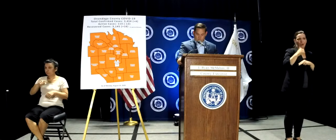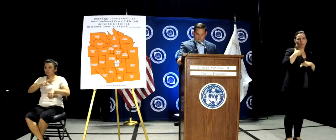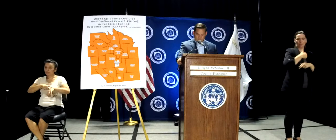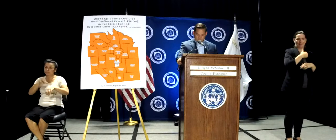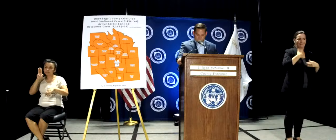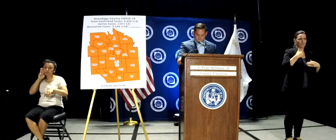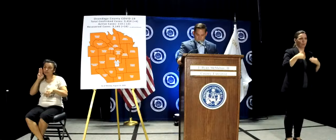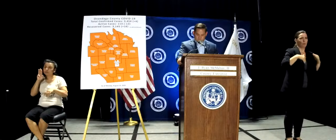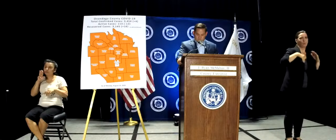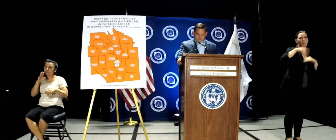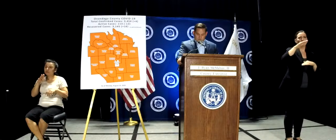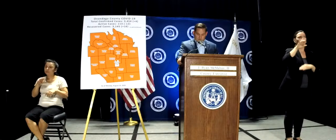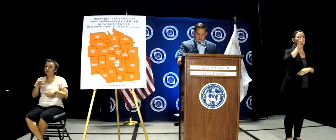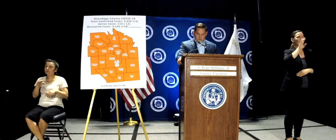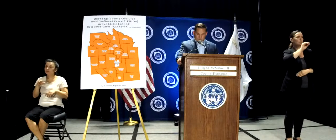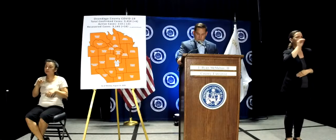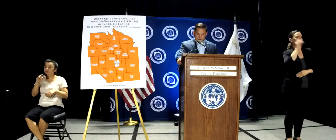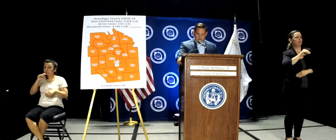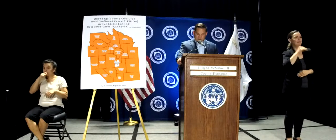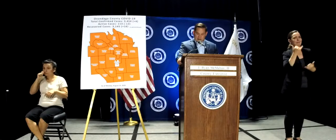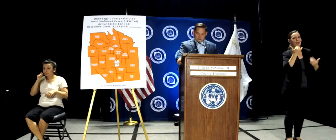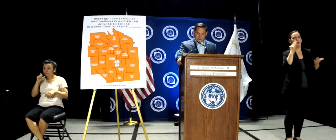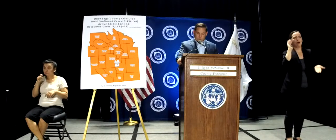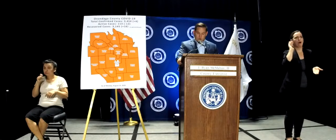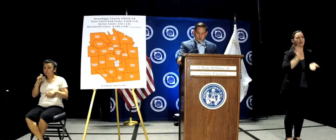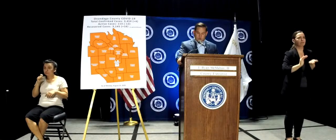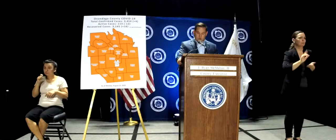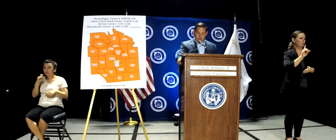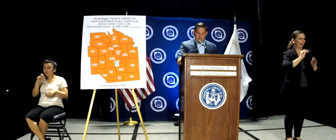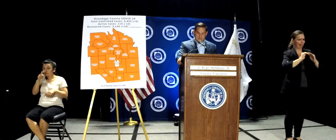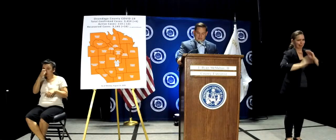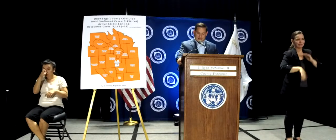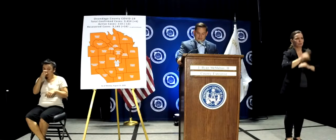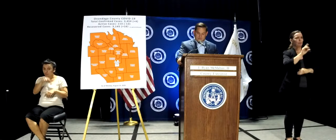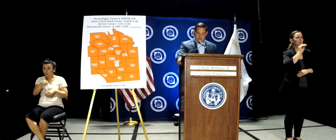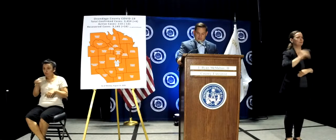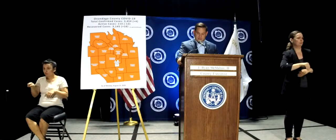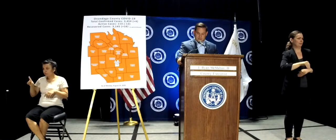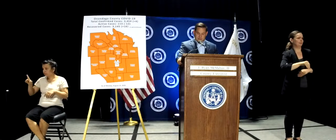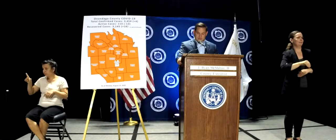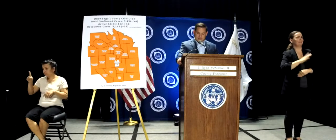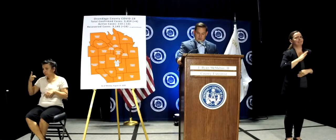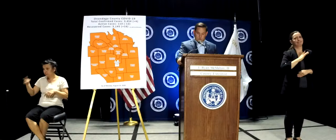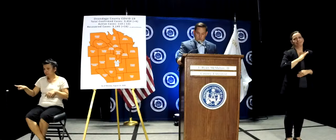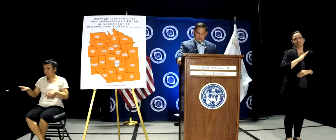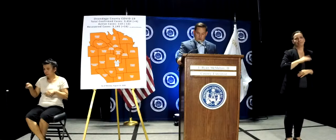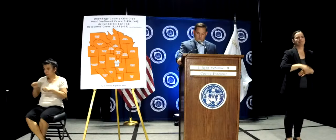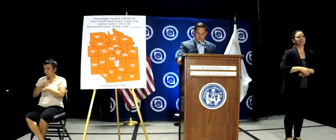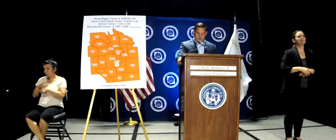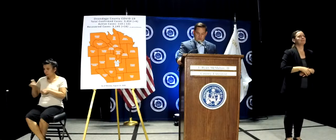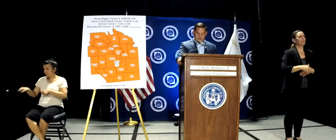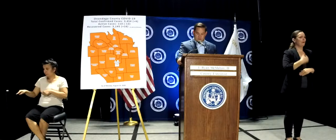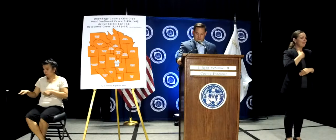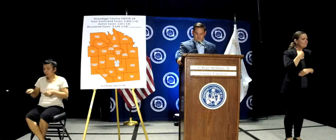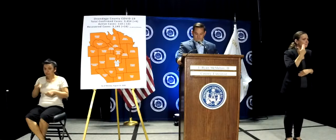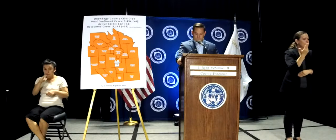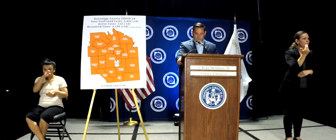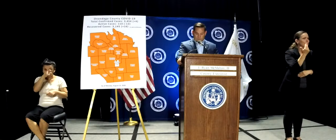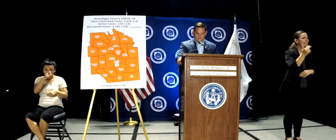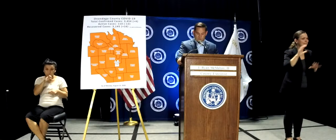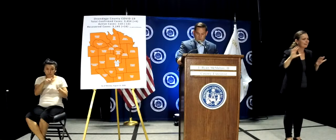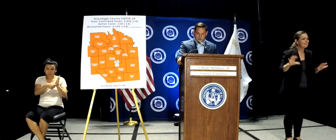come a long way. We are presently monitoring 113 active cases. That's down 12 since